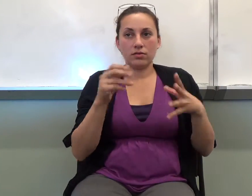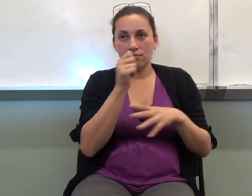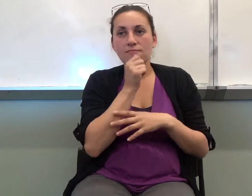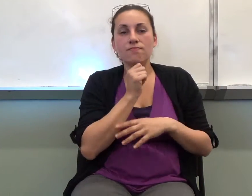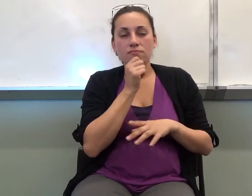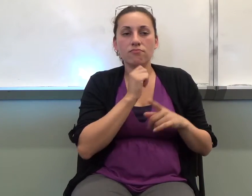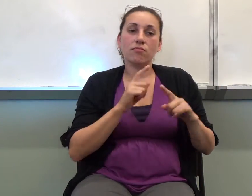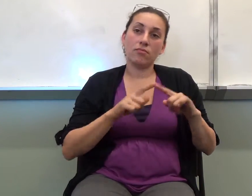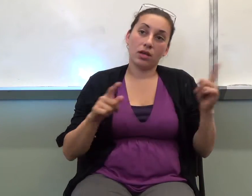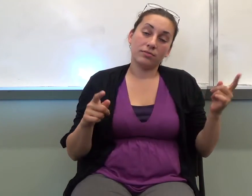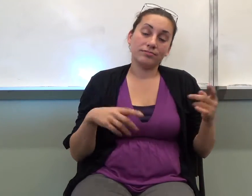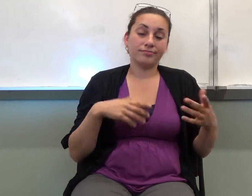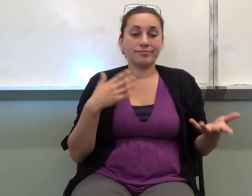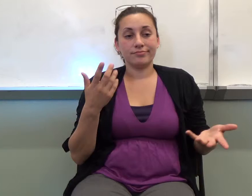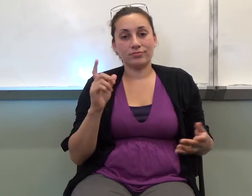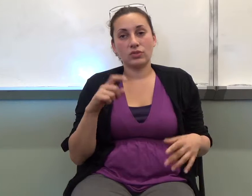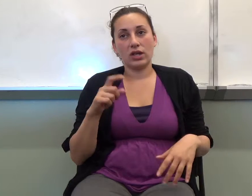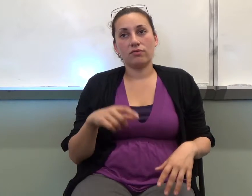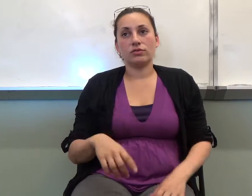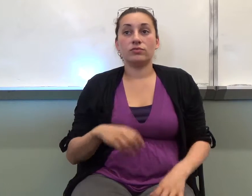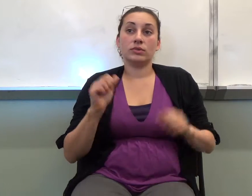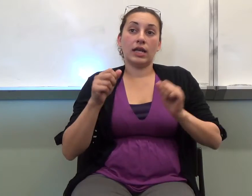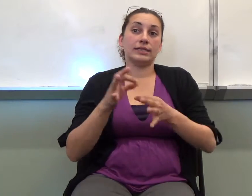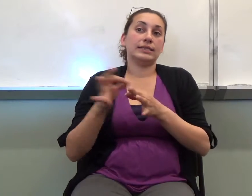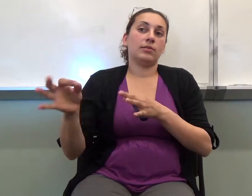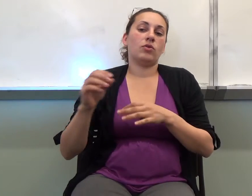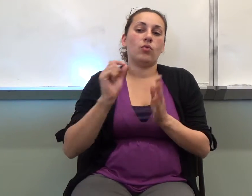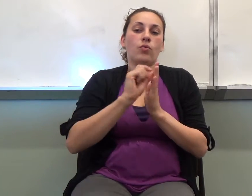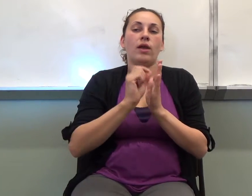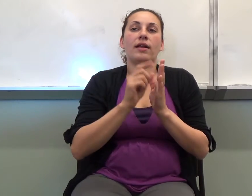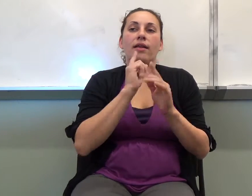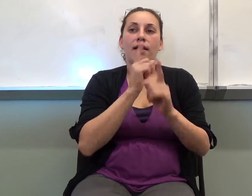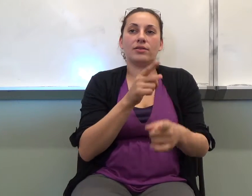through it. Luckily, we can skip that and just write in the answer because it's right below there.